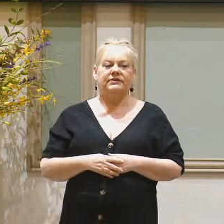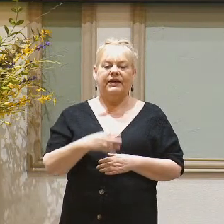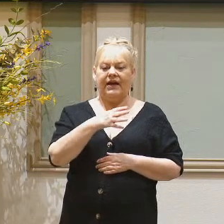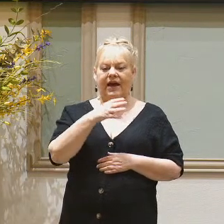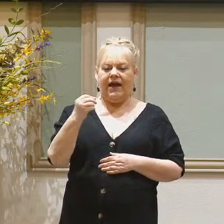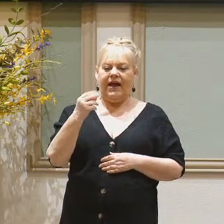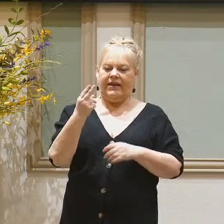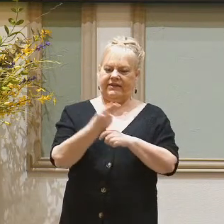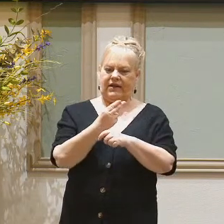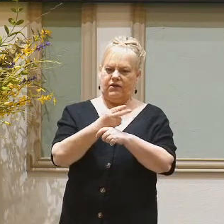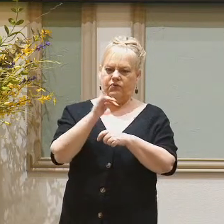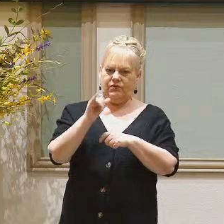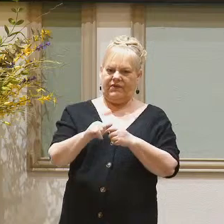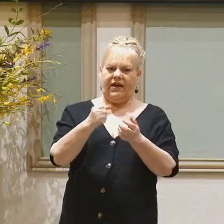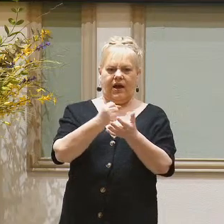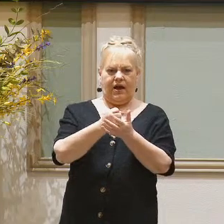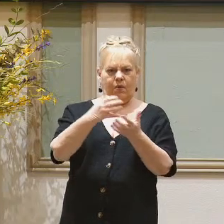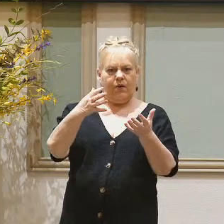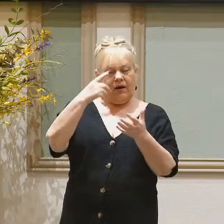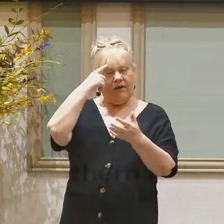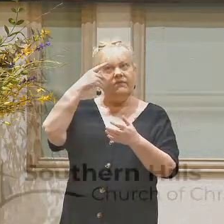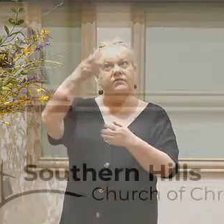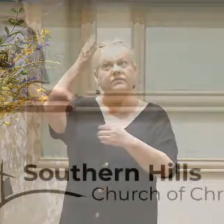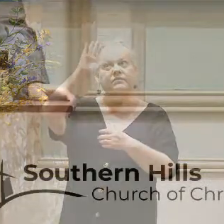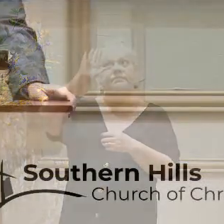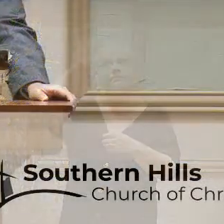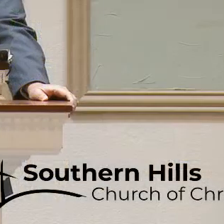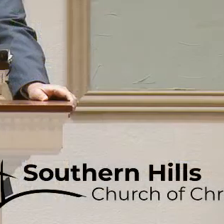they use that wealth for God's glory.